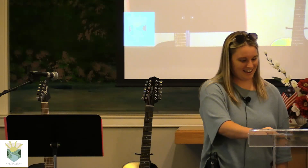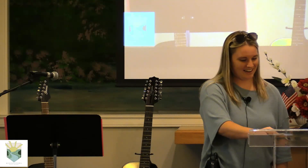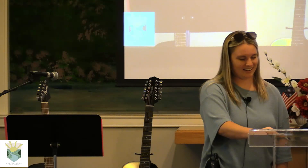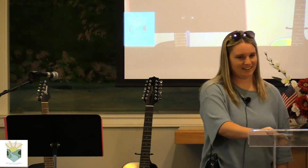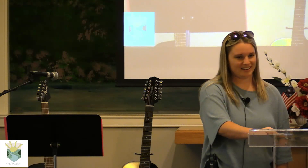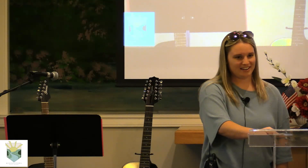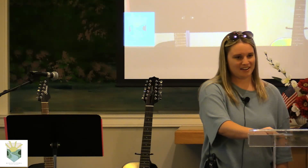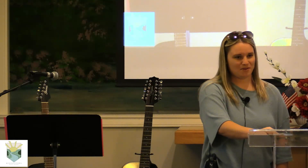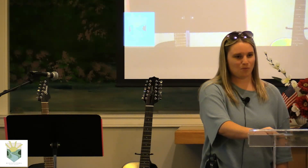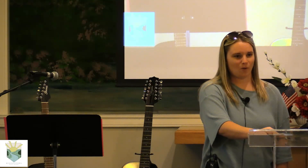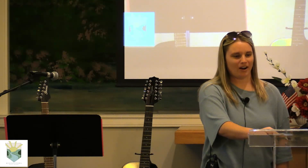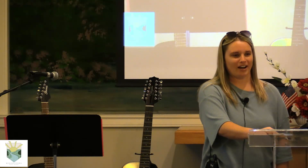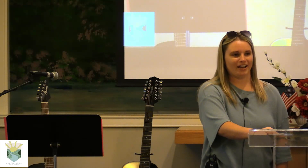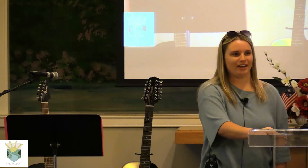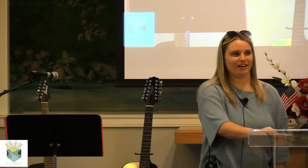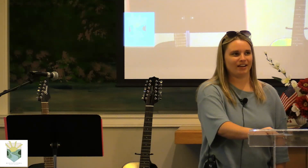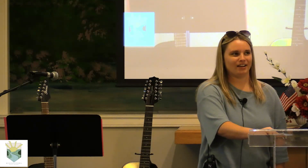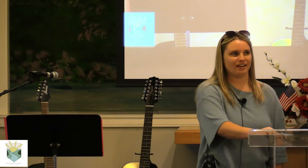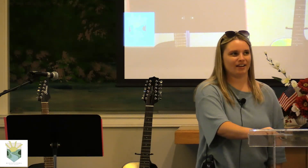then why?